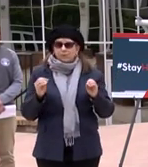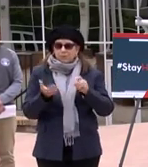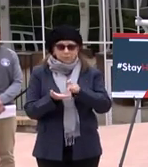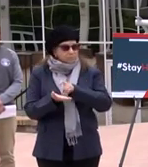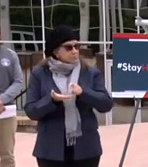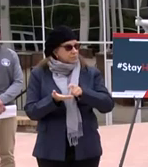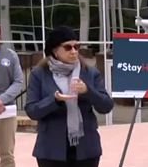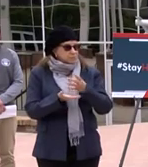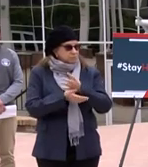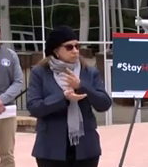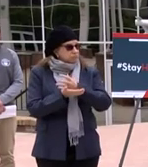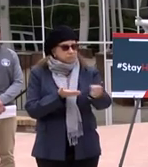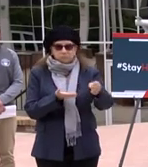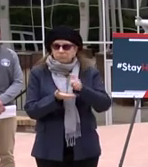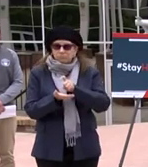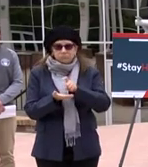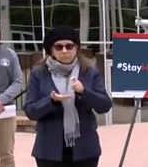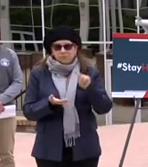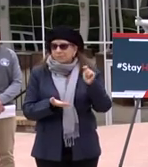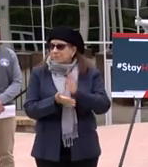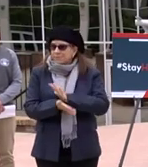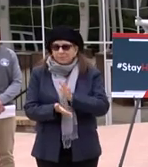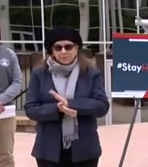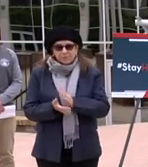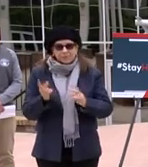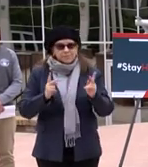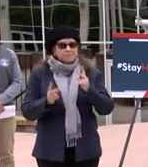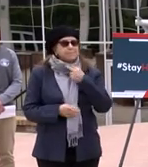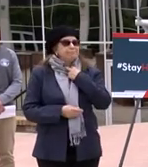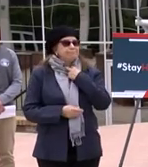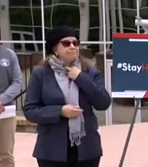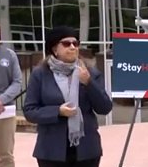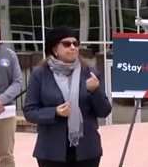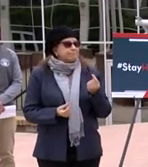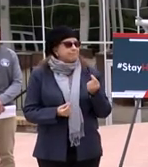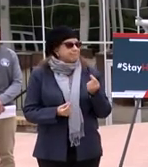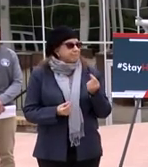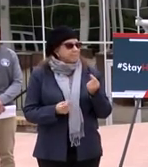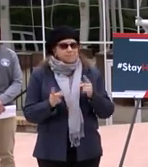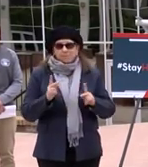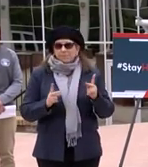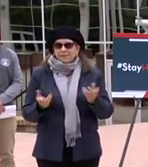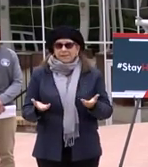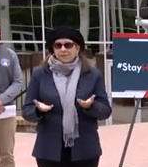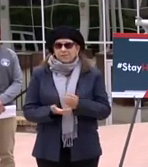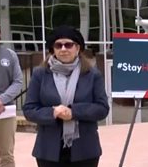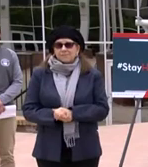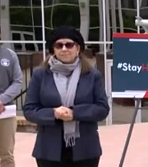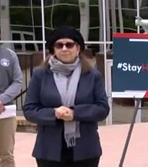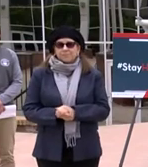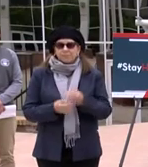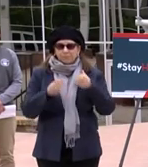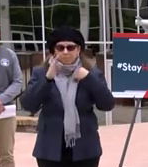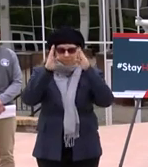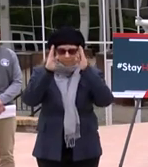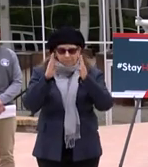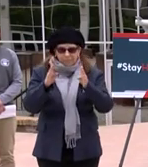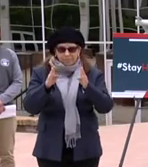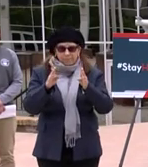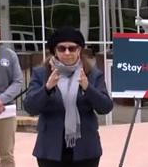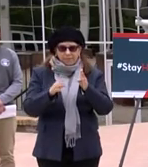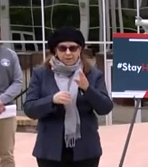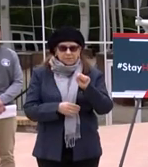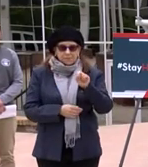or even toilet paper? We always are focused on the kind of supply of food